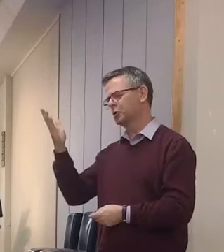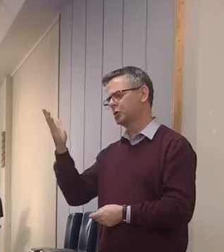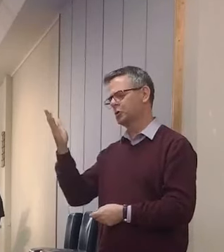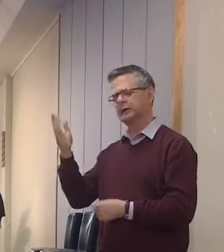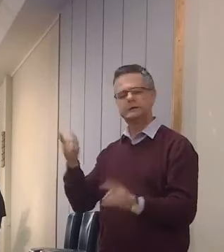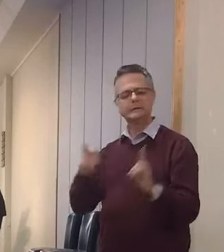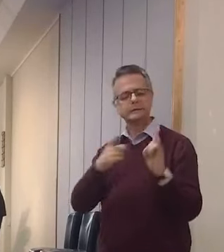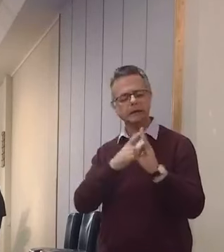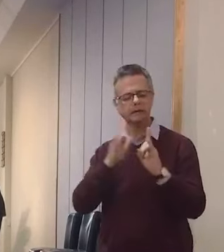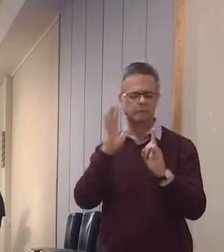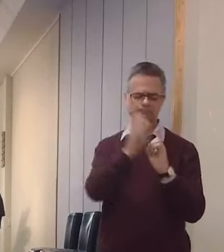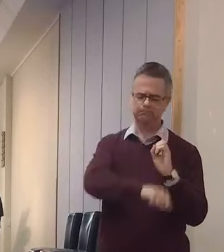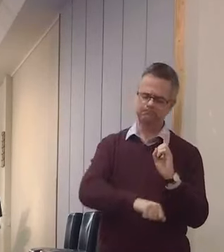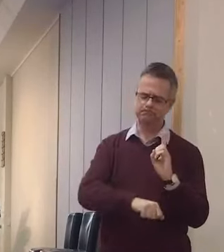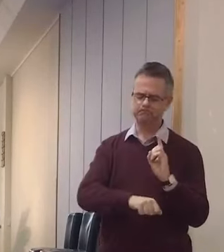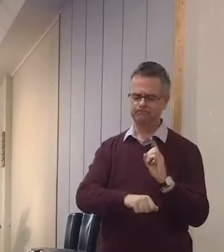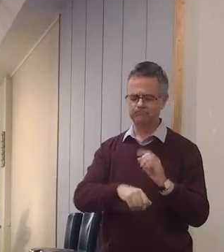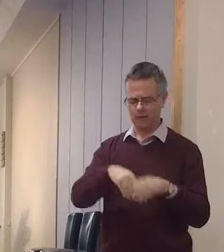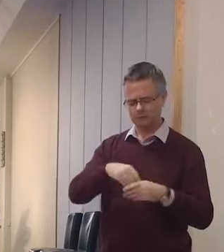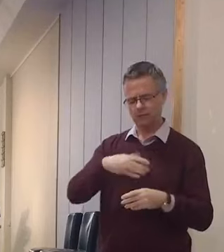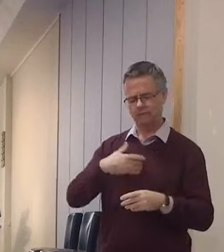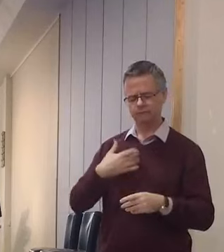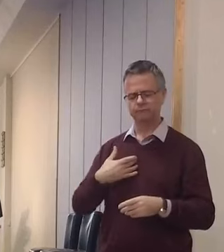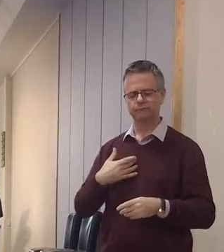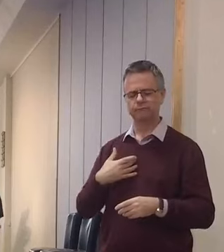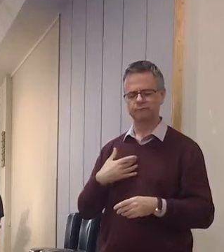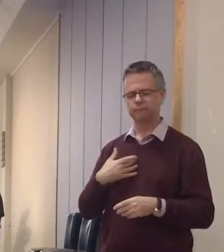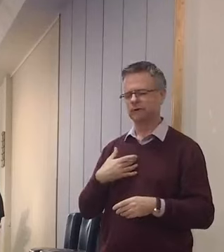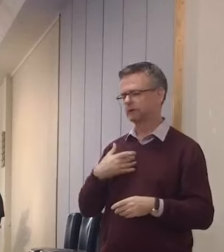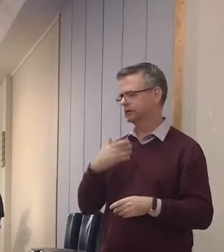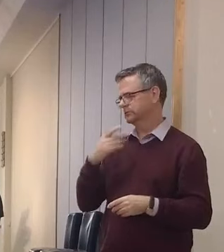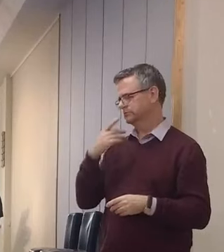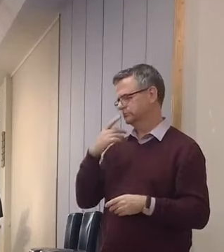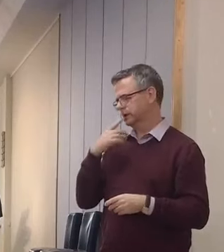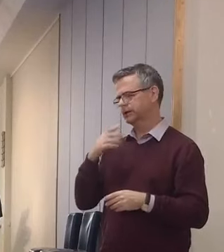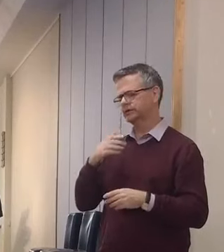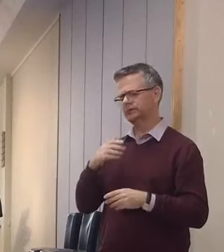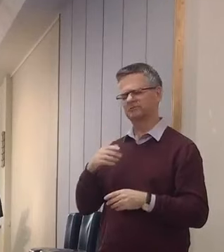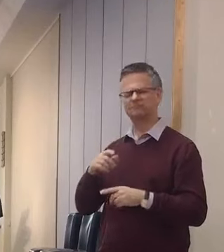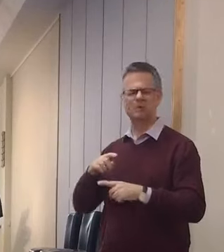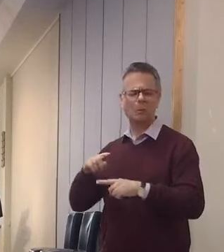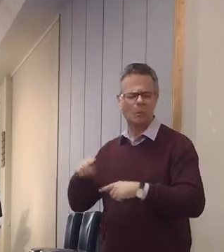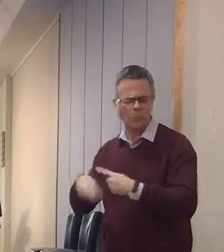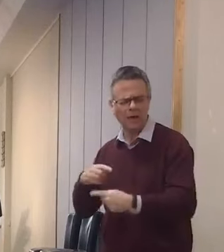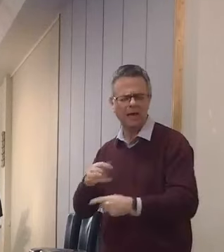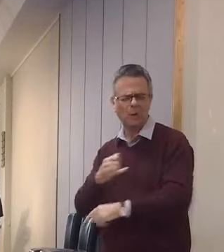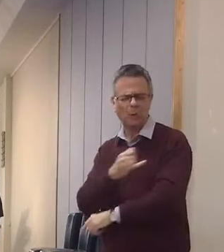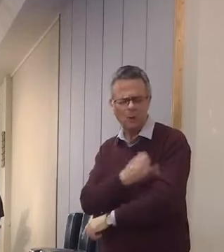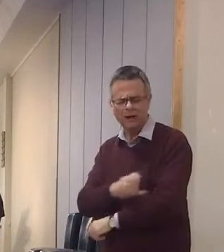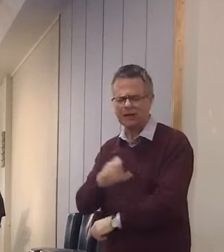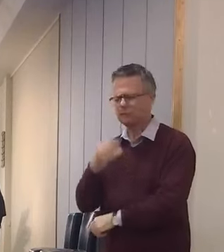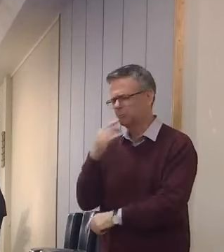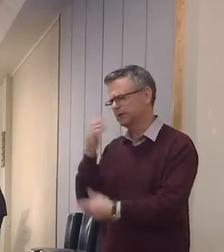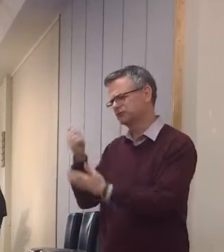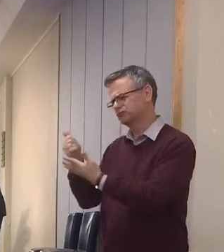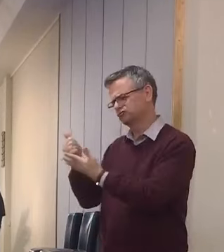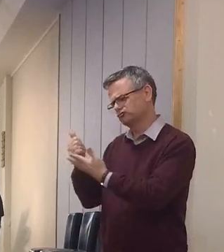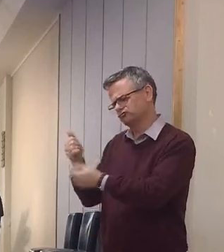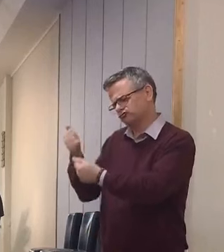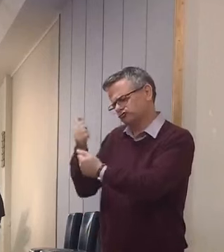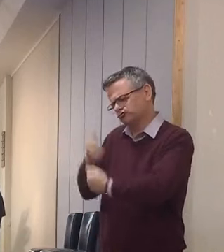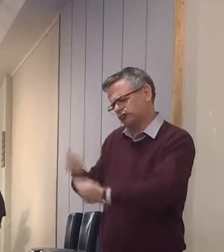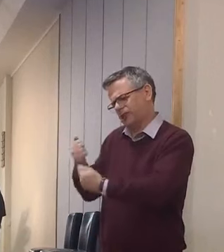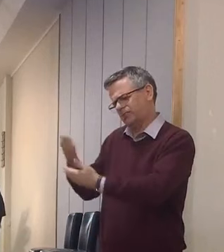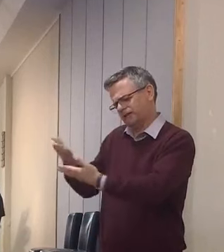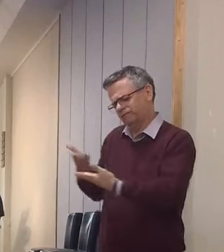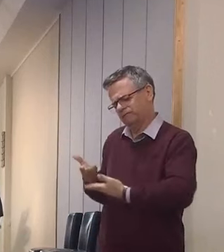Satan in our lives. O Lord, take us in all our weakness. and strengthen us that we may prove